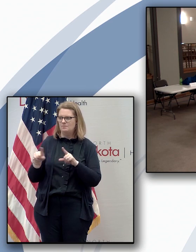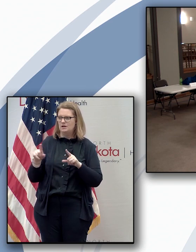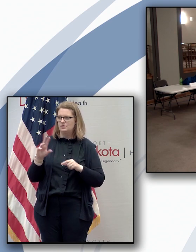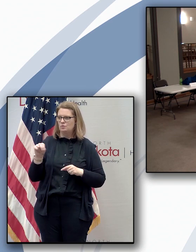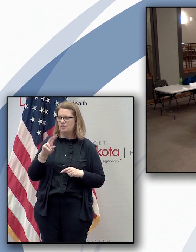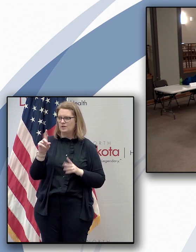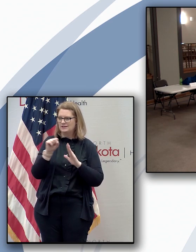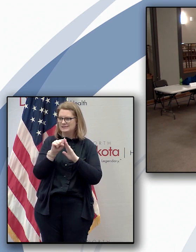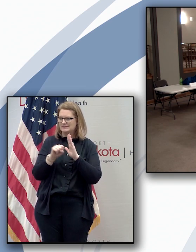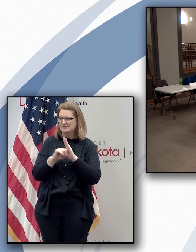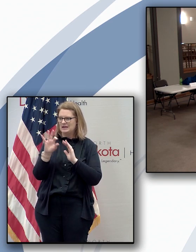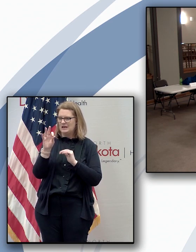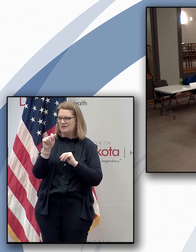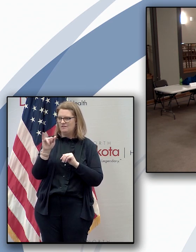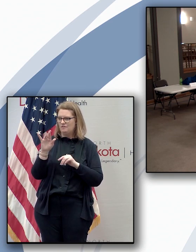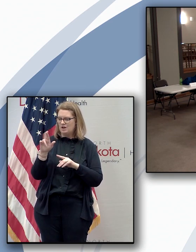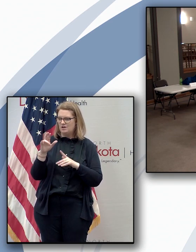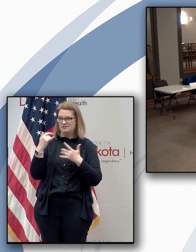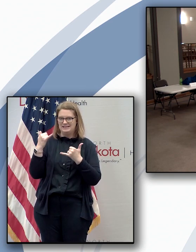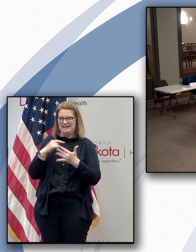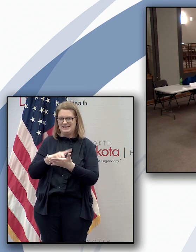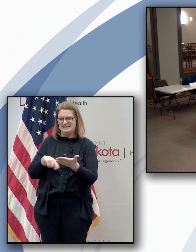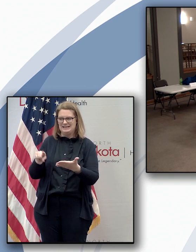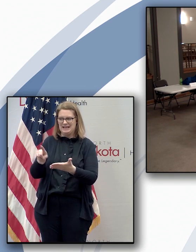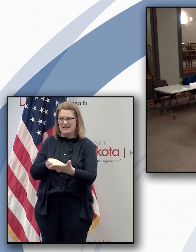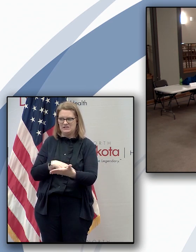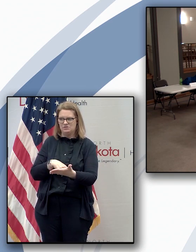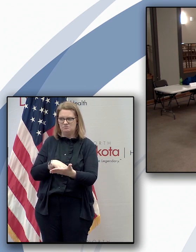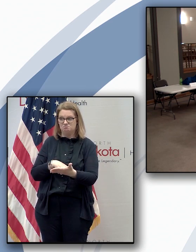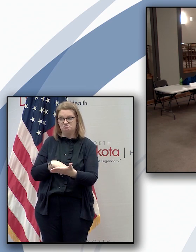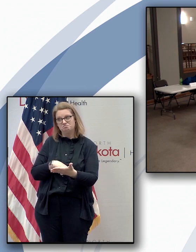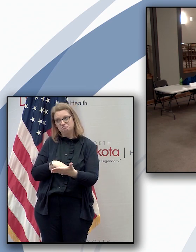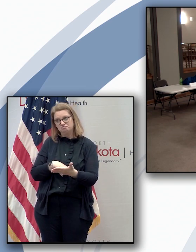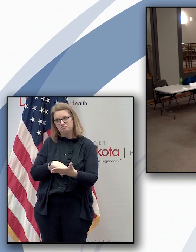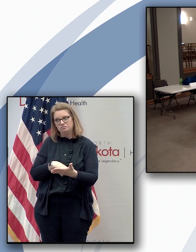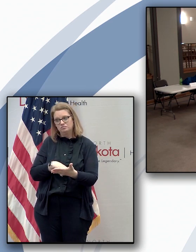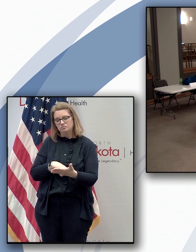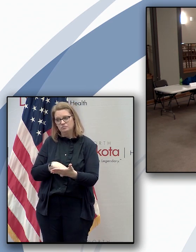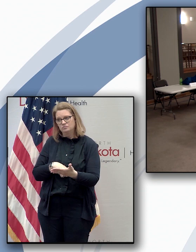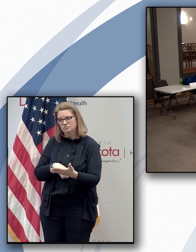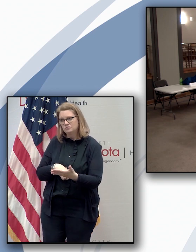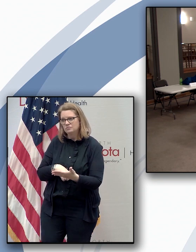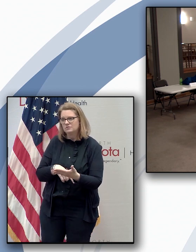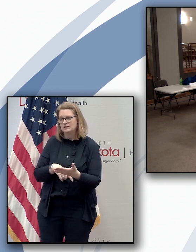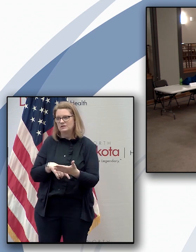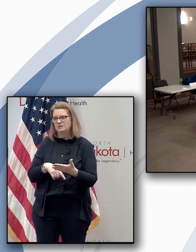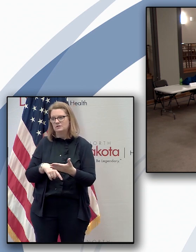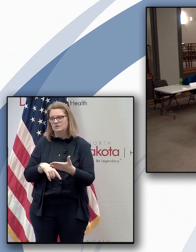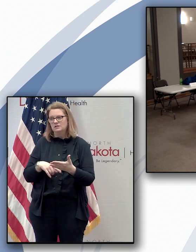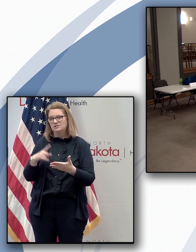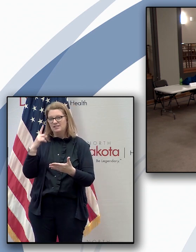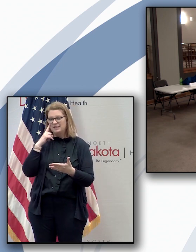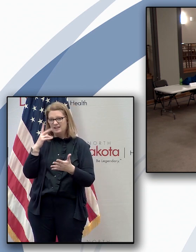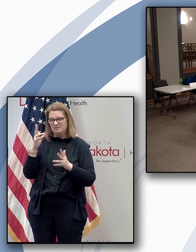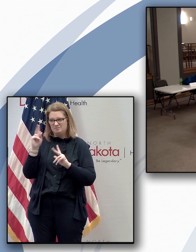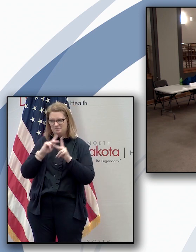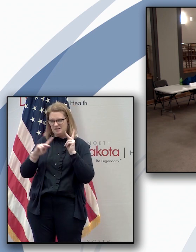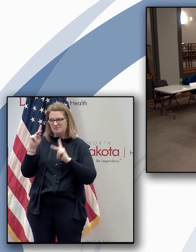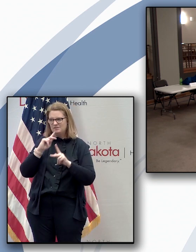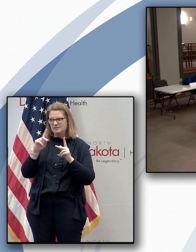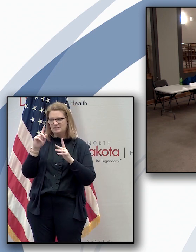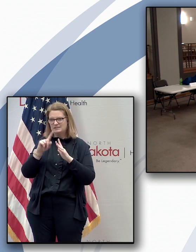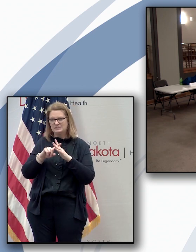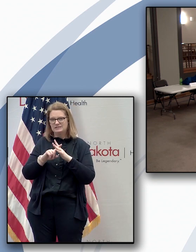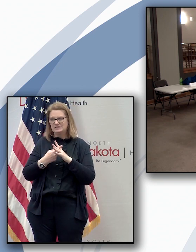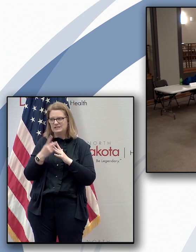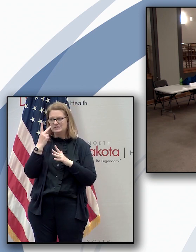Okay, online. Mike Smith, 660 KUYZ in Williston. You had said last week larger scale events should wait